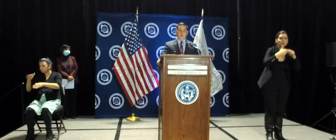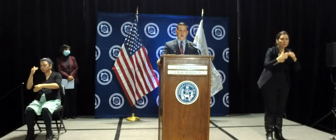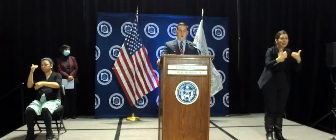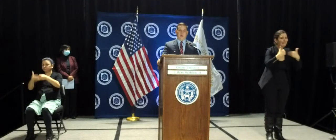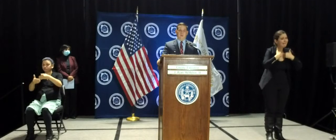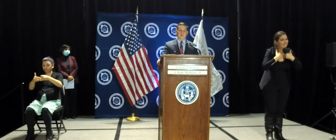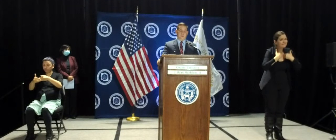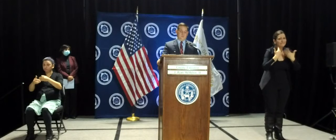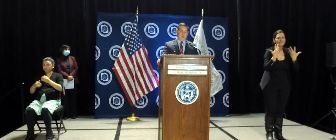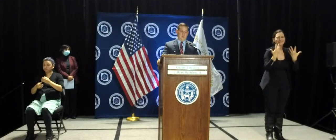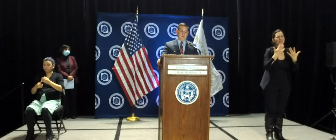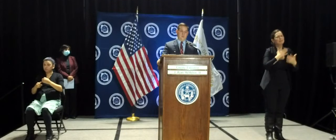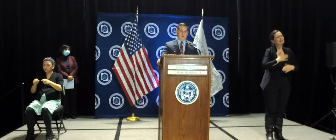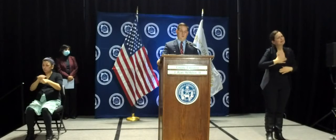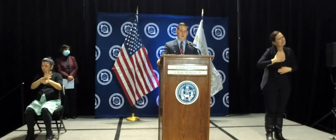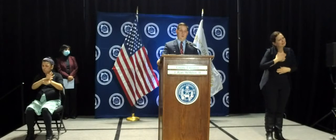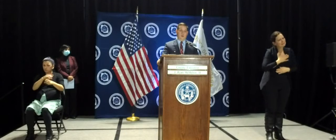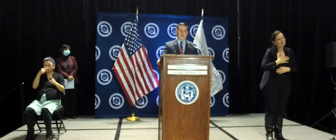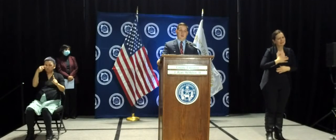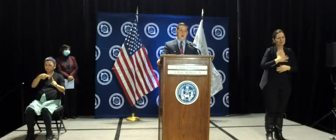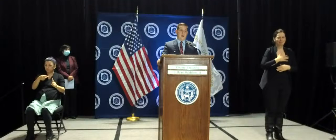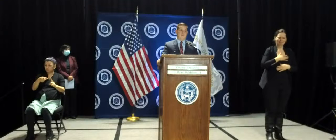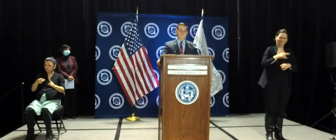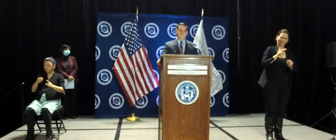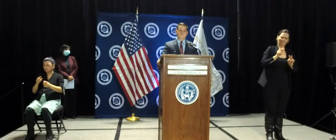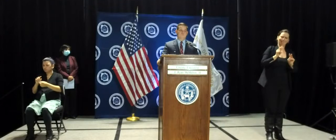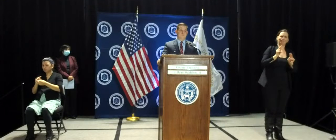brutal on these folks. So